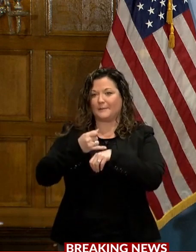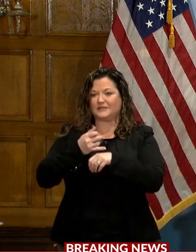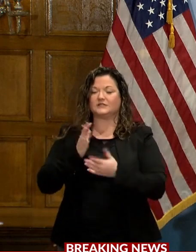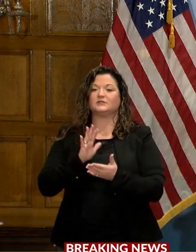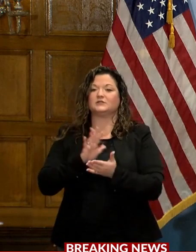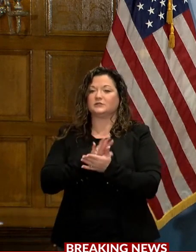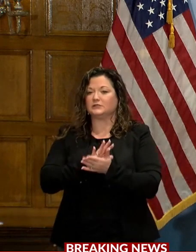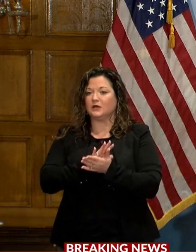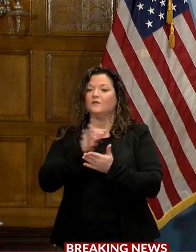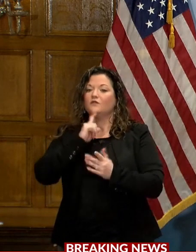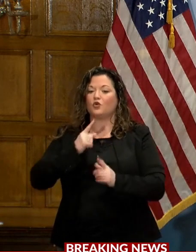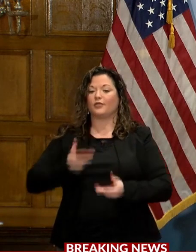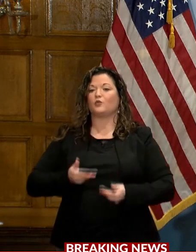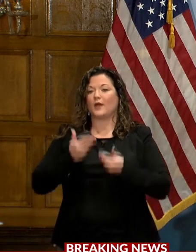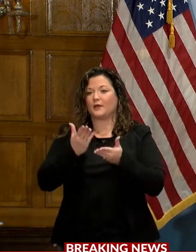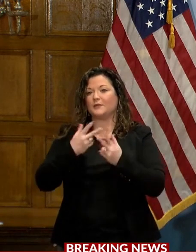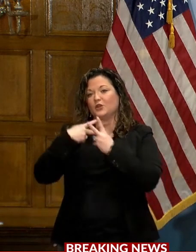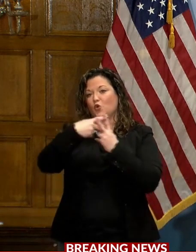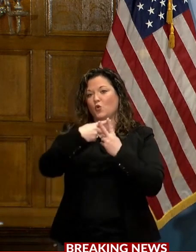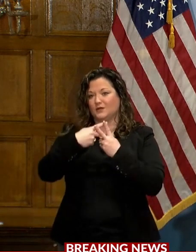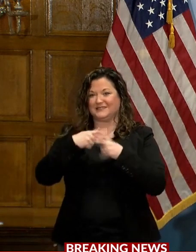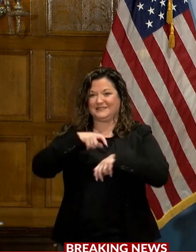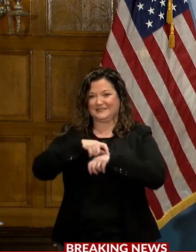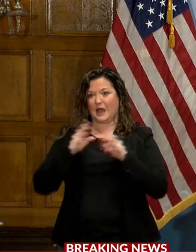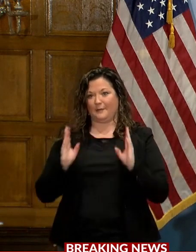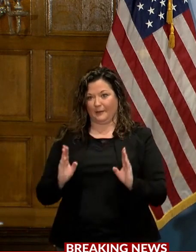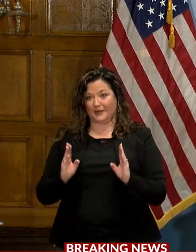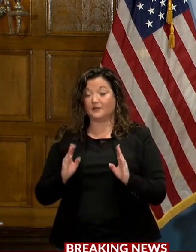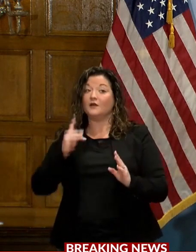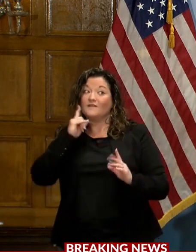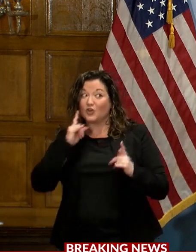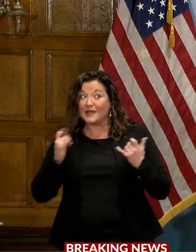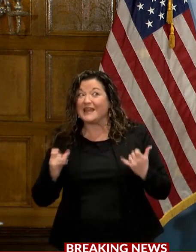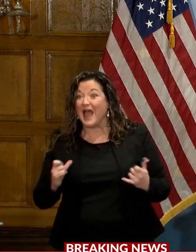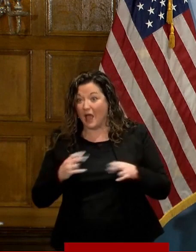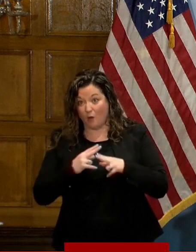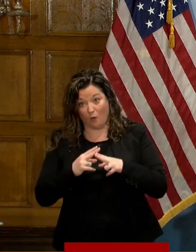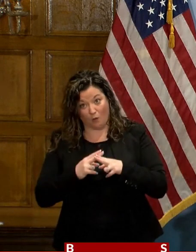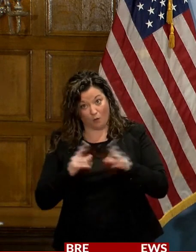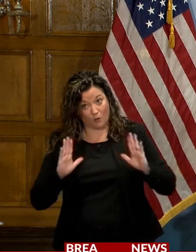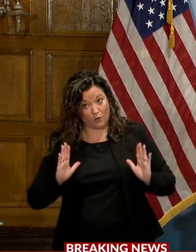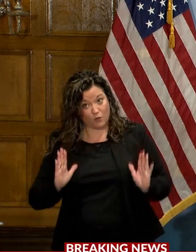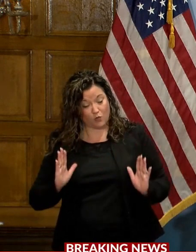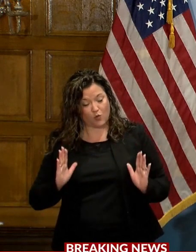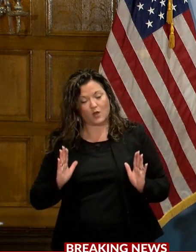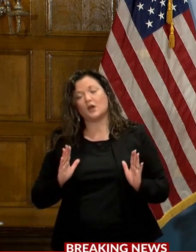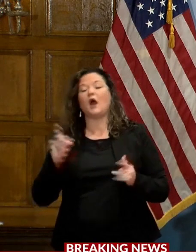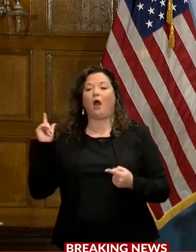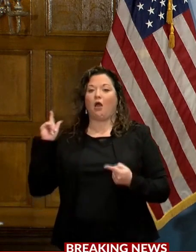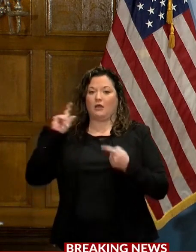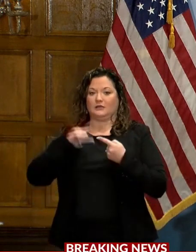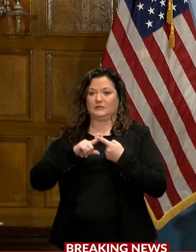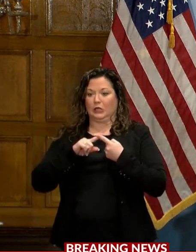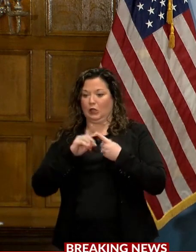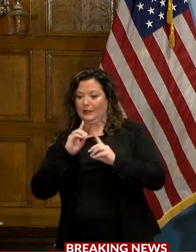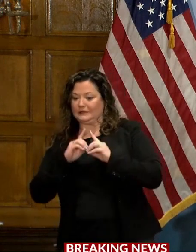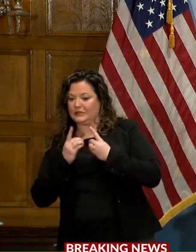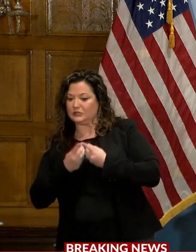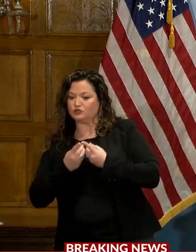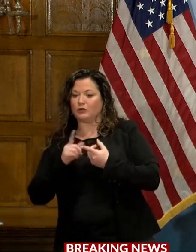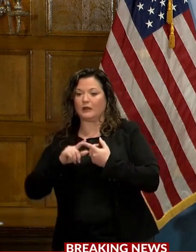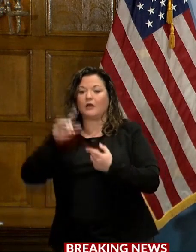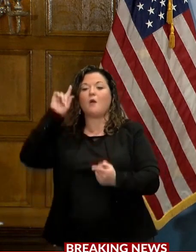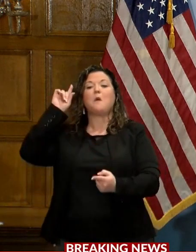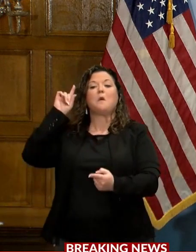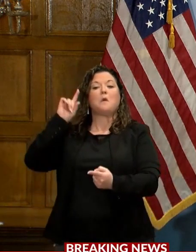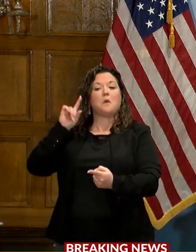quarantine period. For that time, for this time being, until the district experiences a slowdown